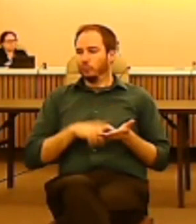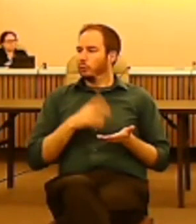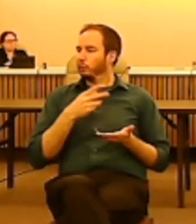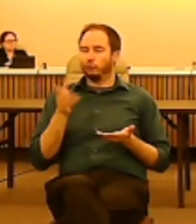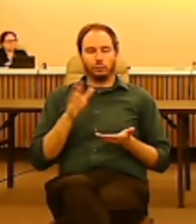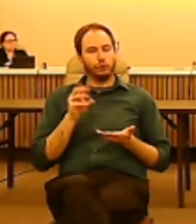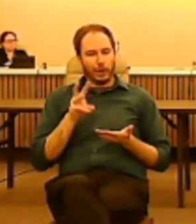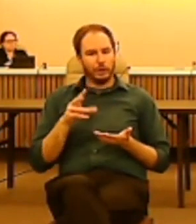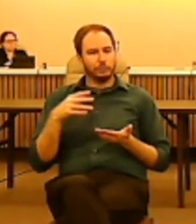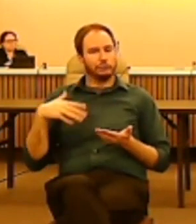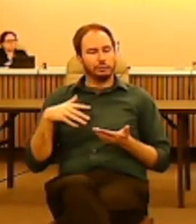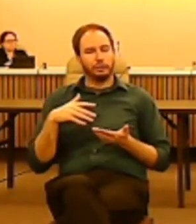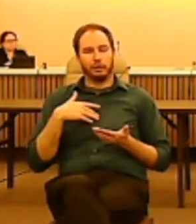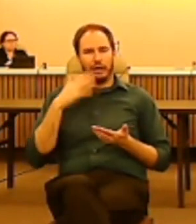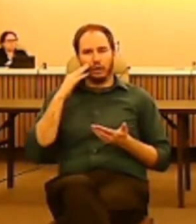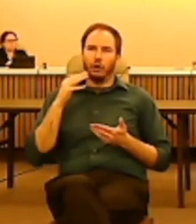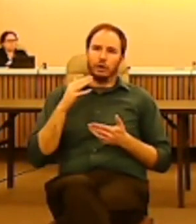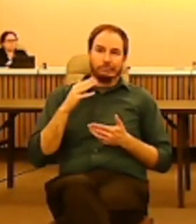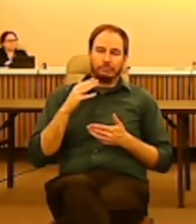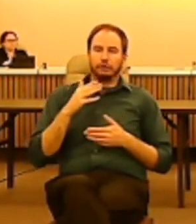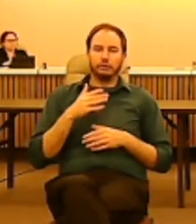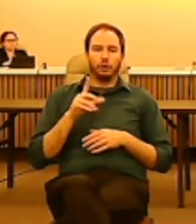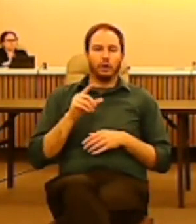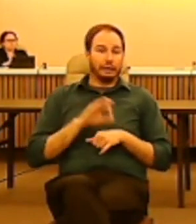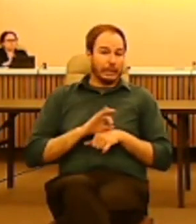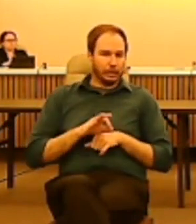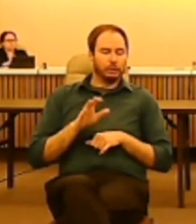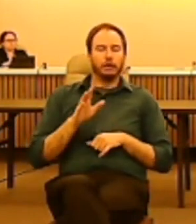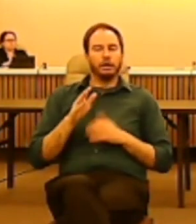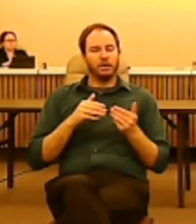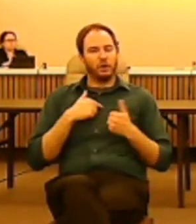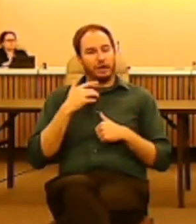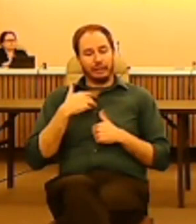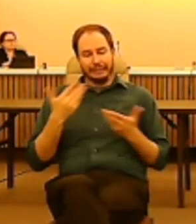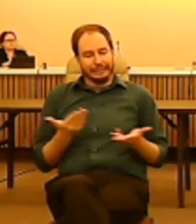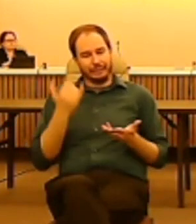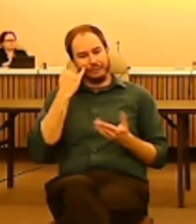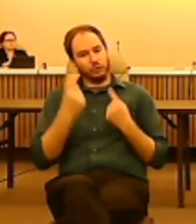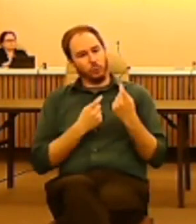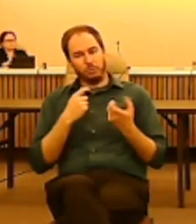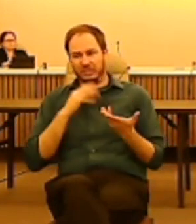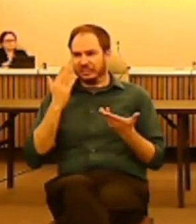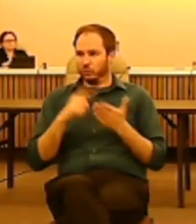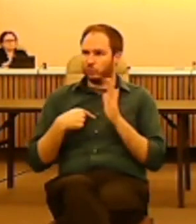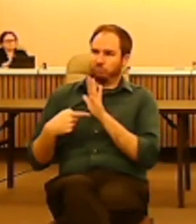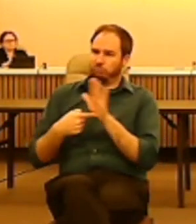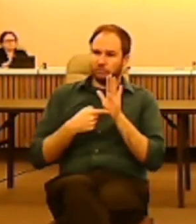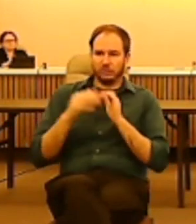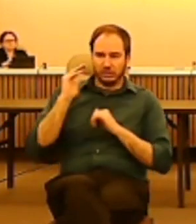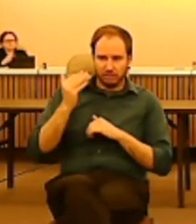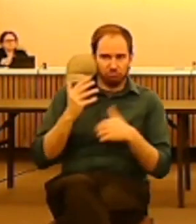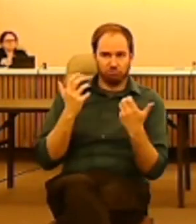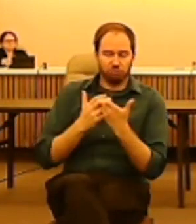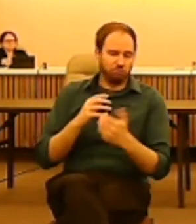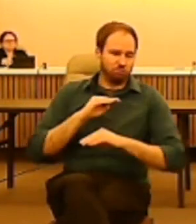in. So I'll keep it at that because I know it's 20 after 9, but certainly available to answer any other questions. But I think everything presented today is